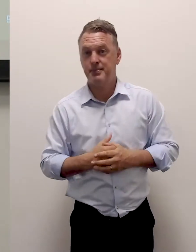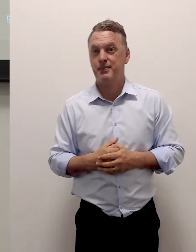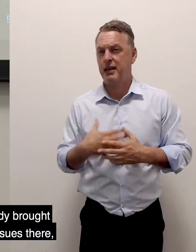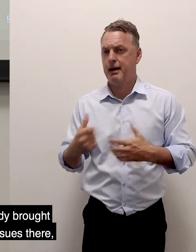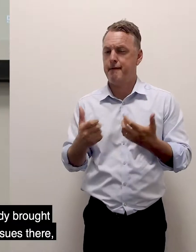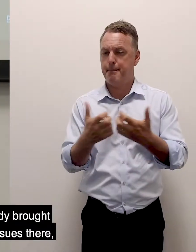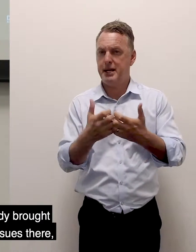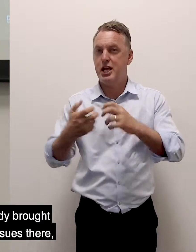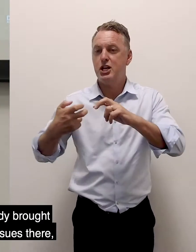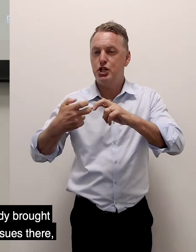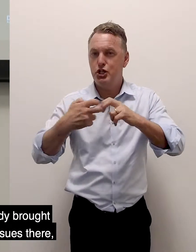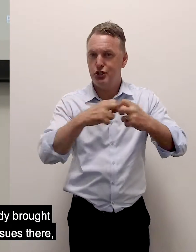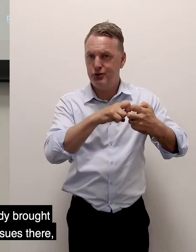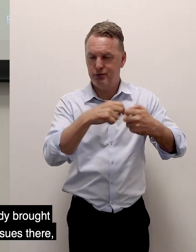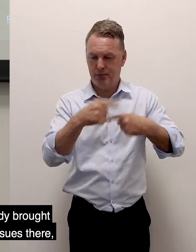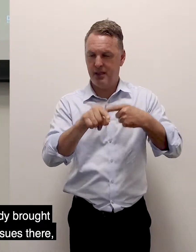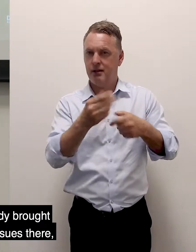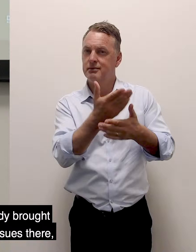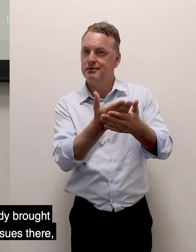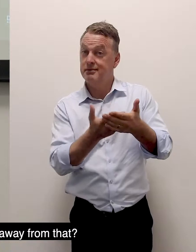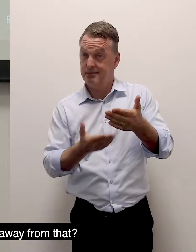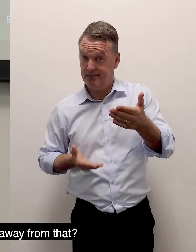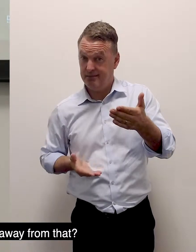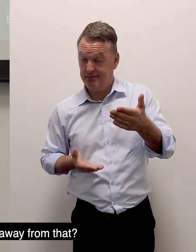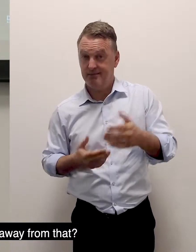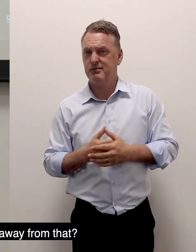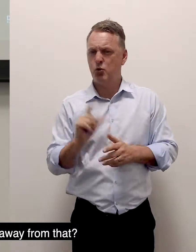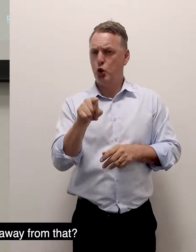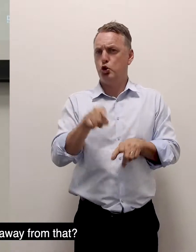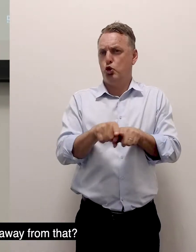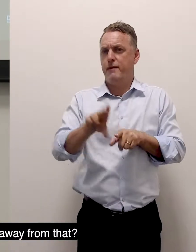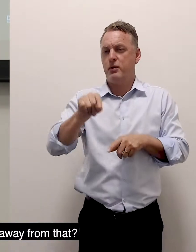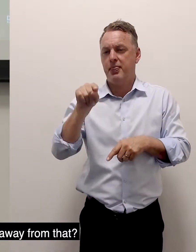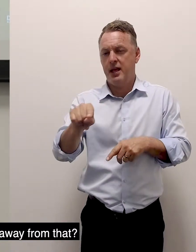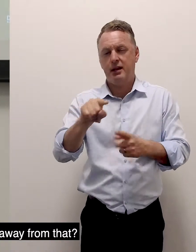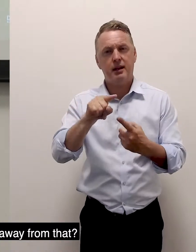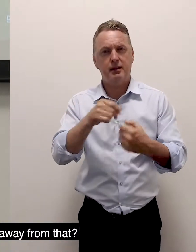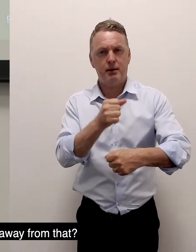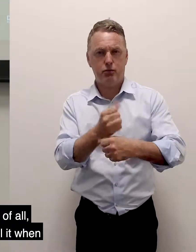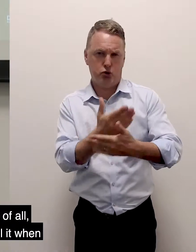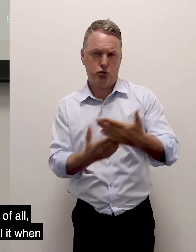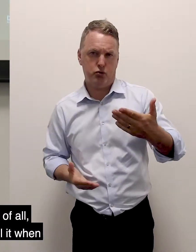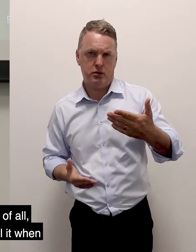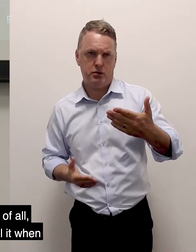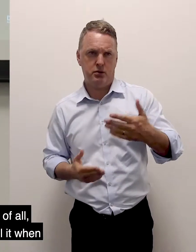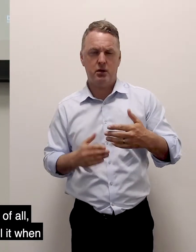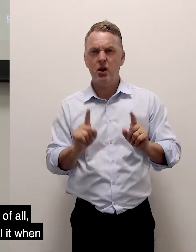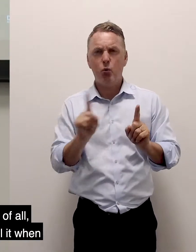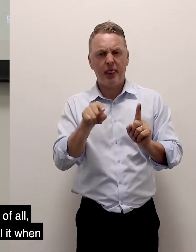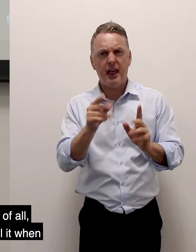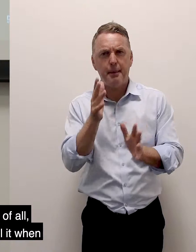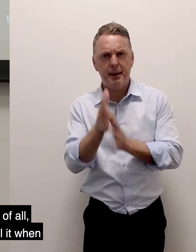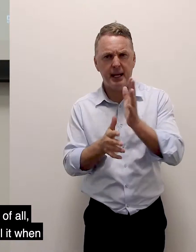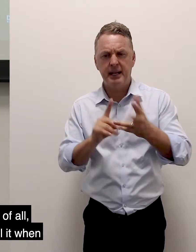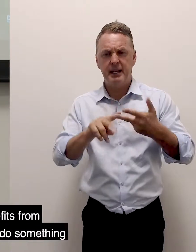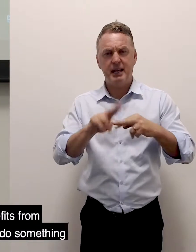So Sina's already brought up a number of issues there. And what do you take away from that?